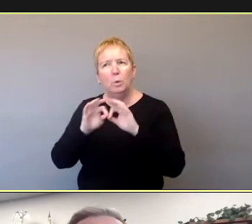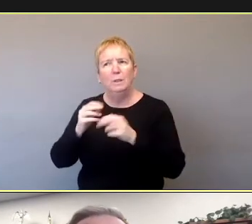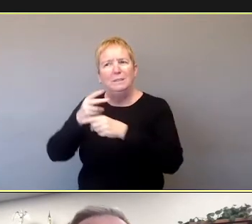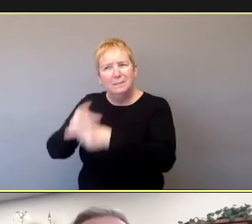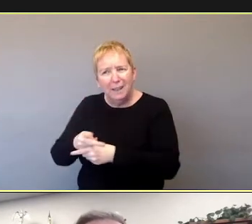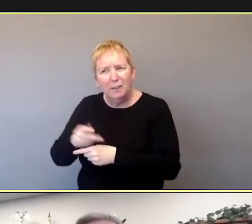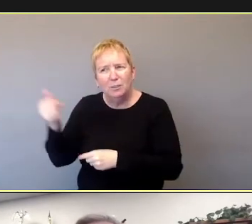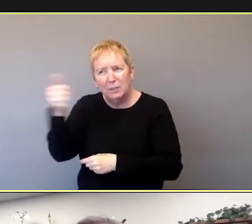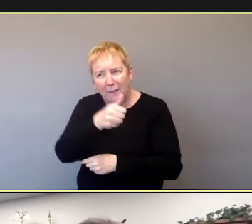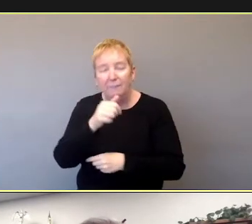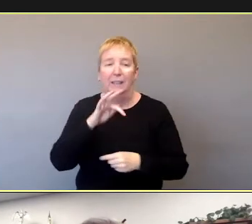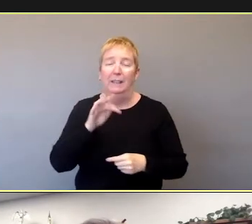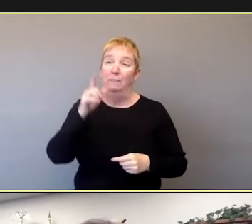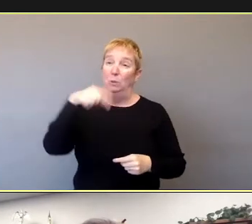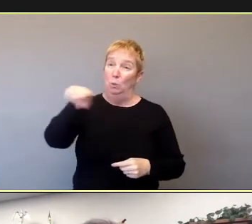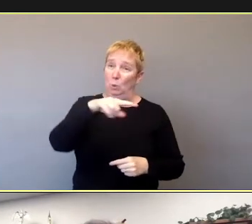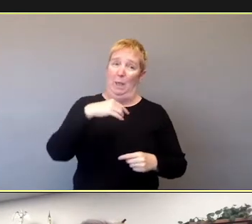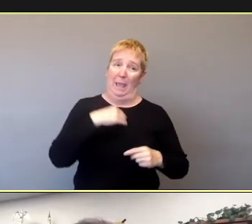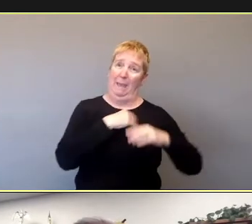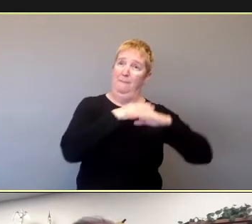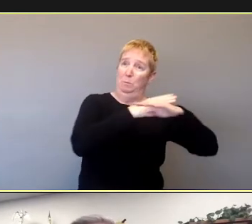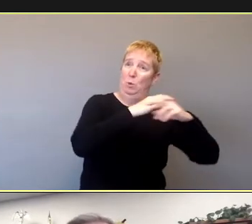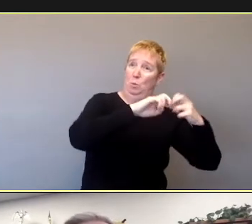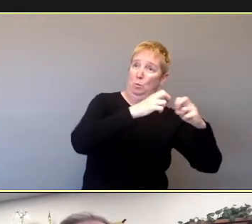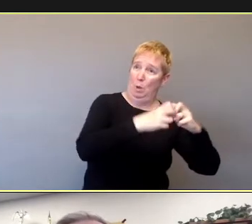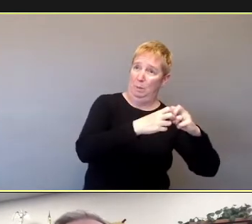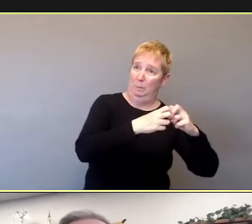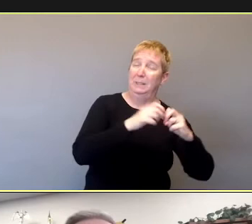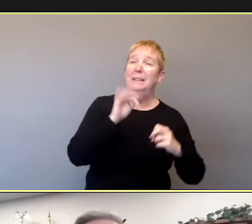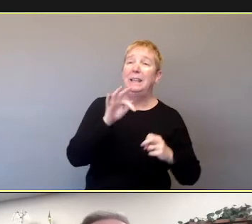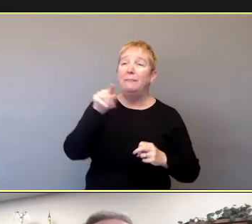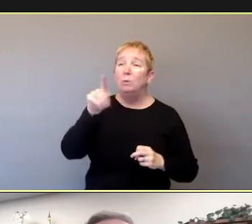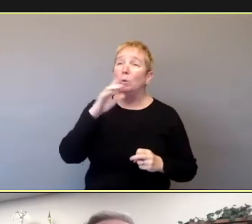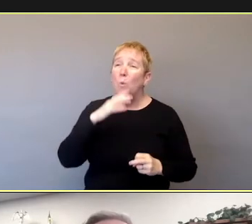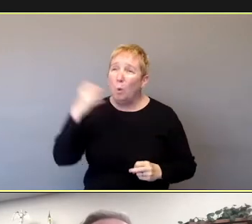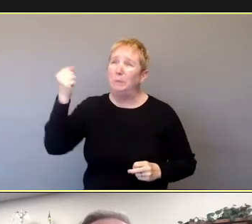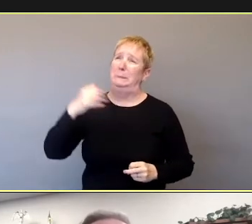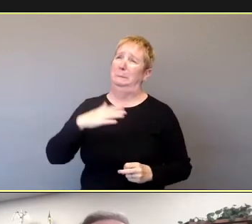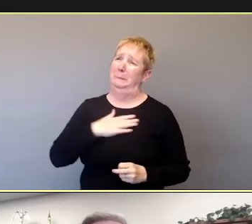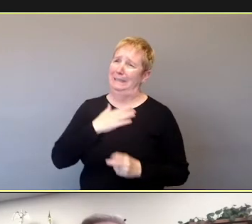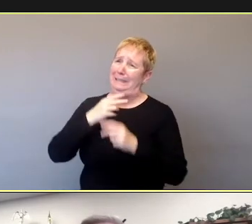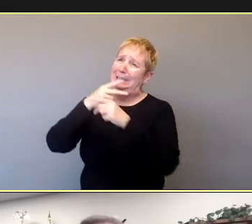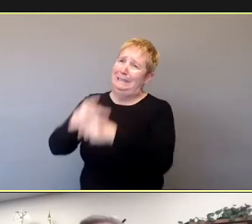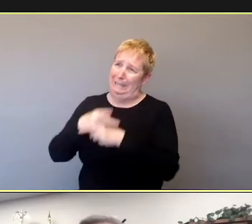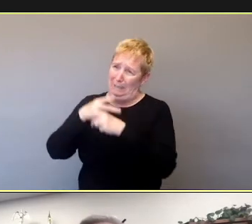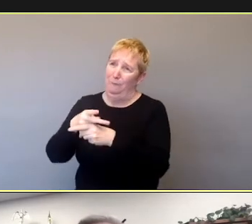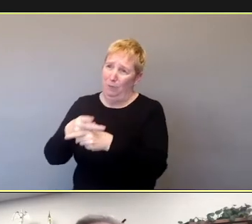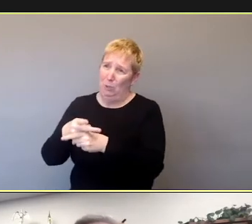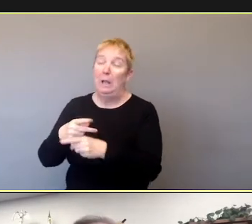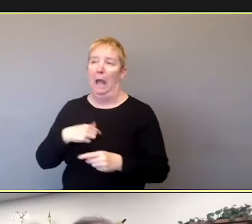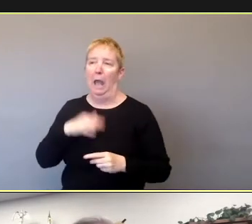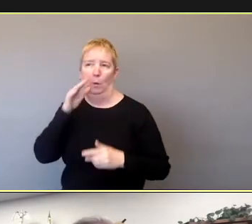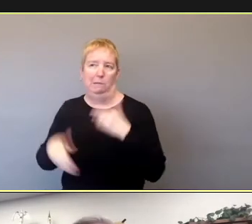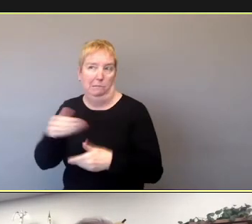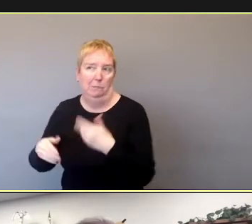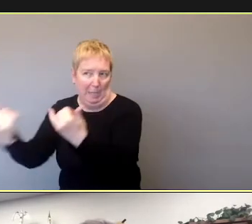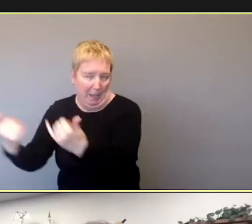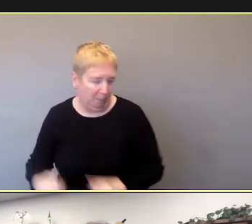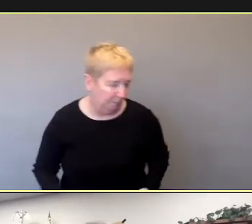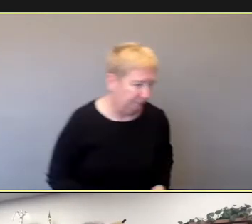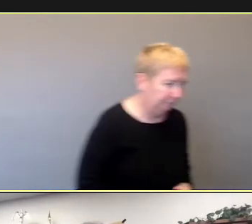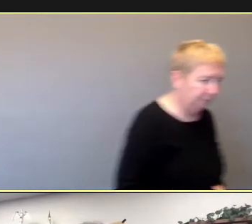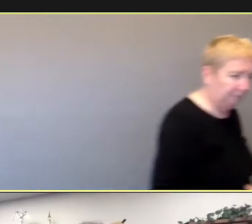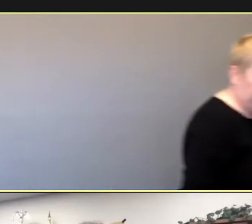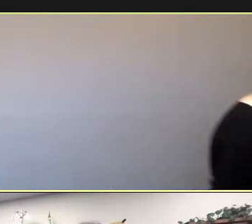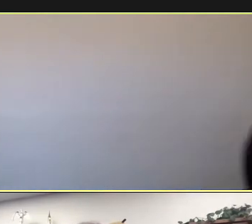particularly immunosuppressed and older people, please exercise caution. Next slide. And I'm going to speed up to get to the end. We've been